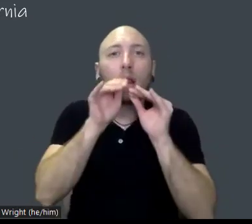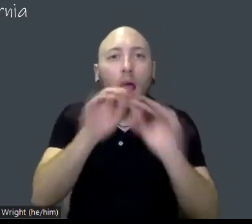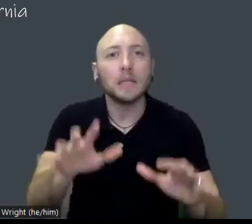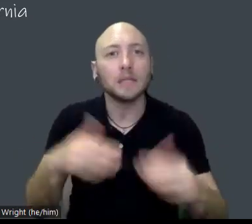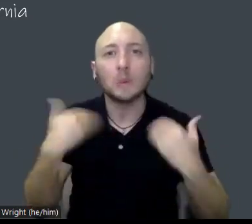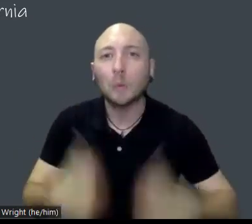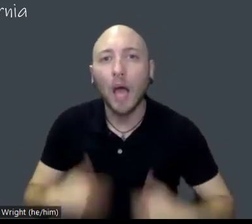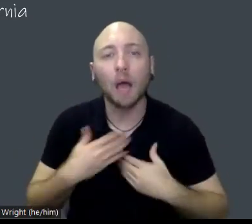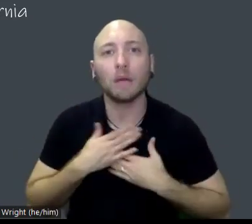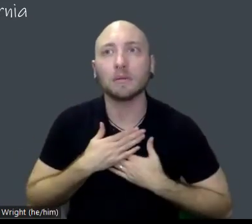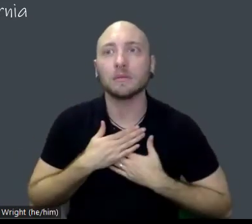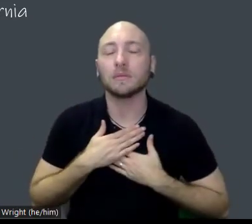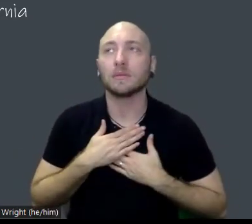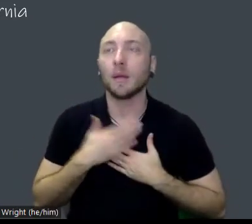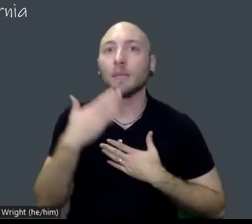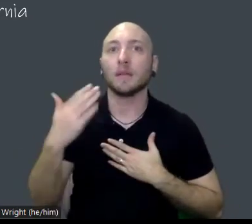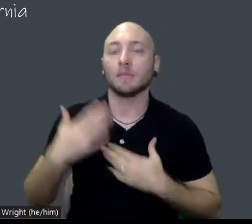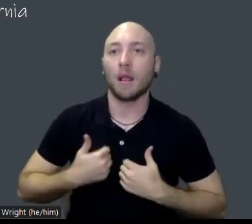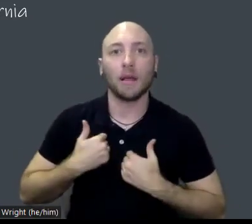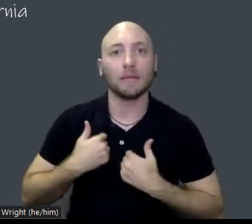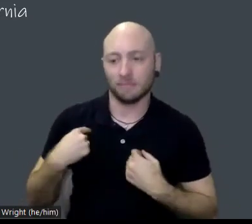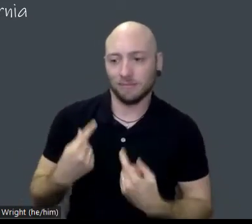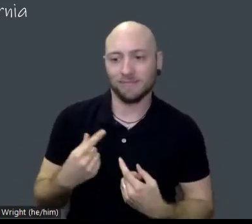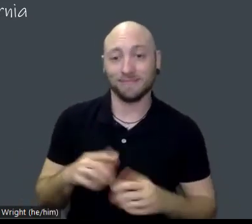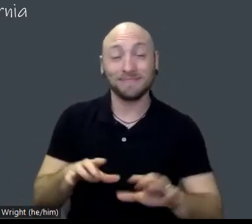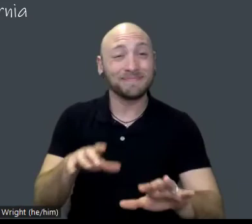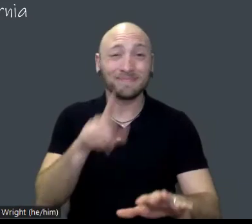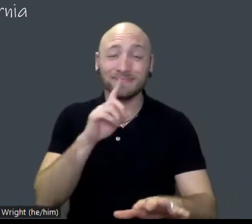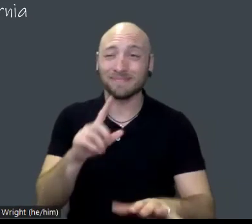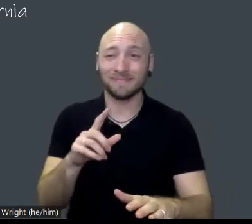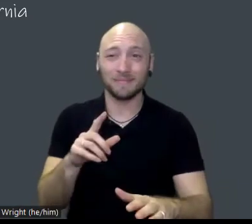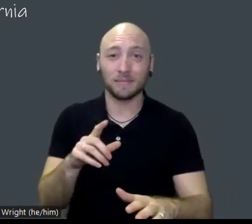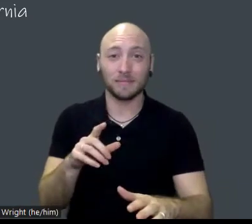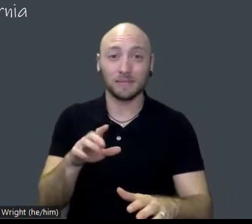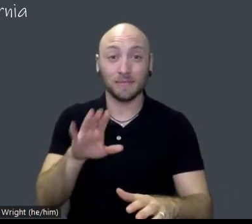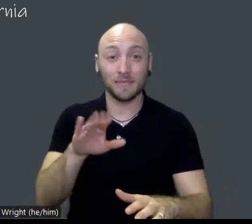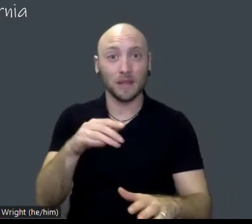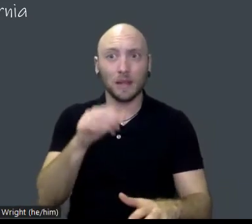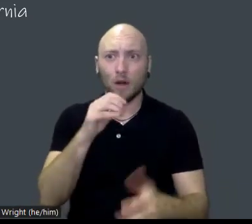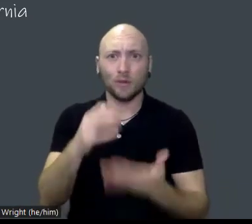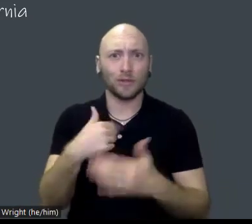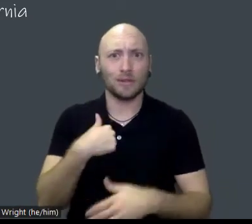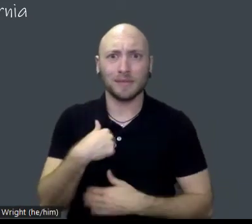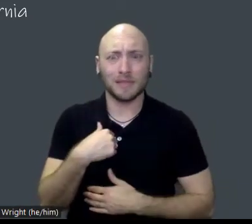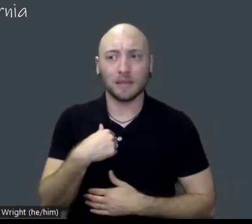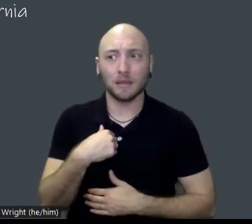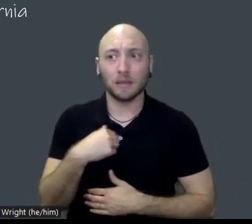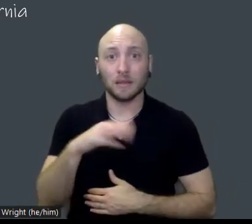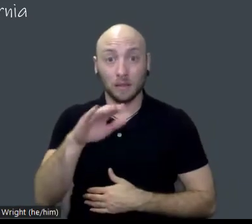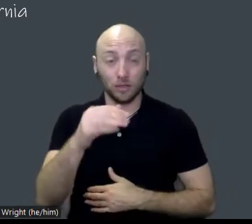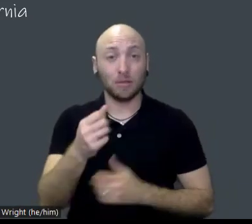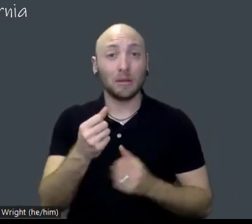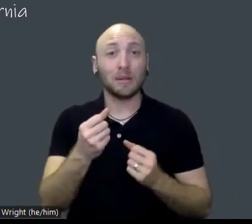that I've like ever experienced. And I don't deserve it. Like there are better men, way better men than me that aren't here